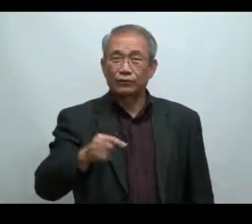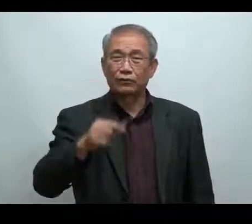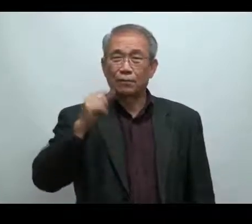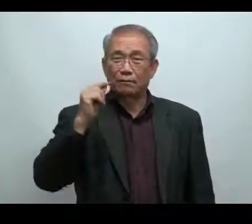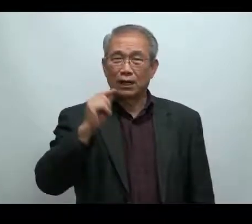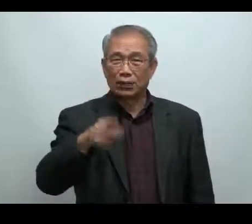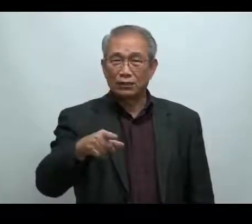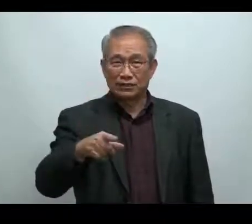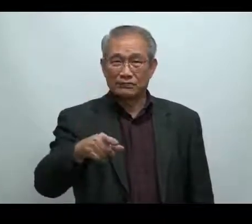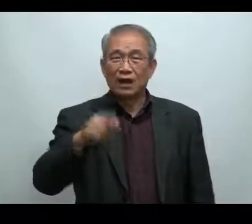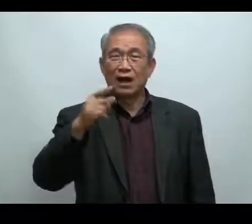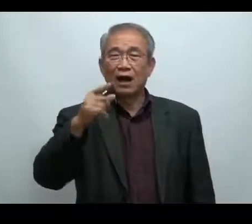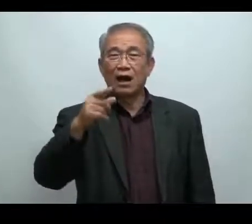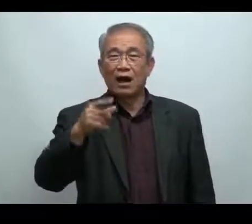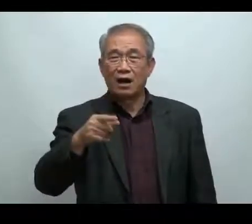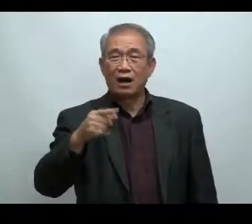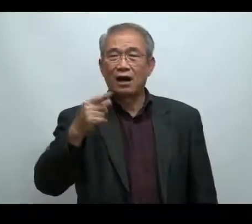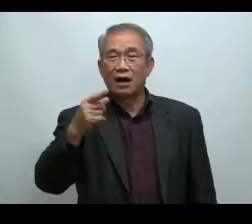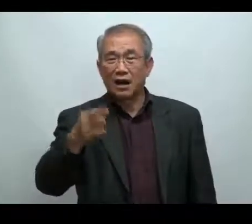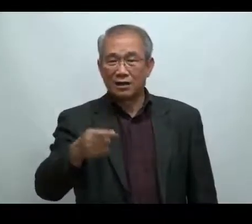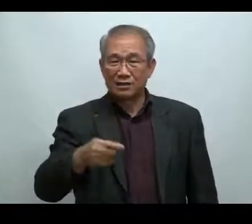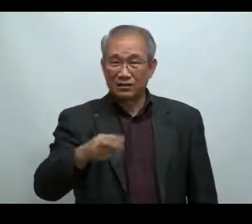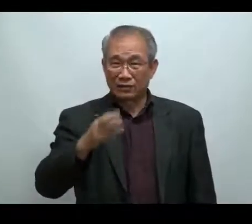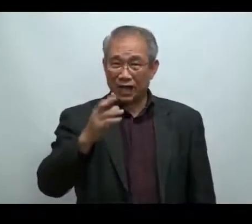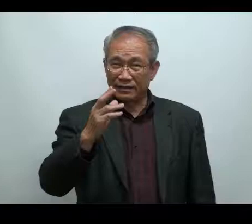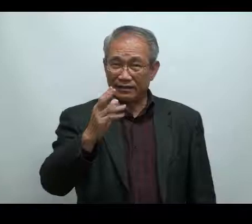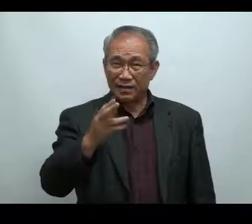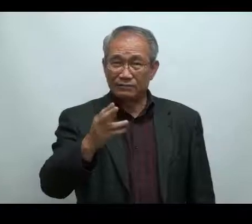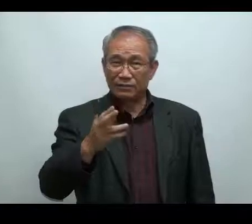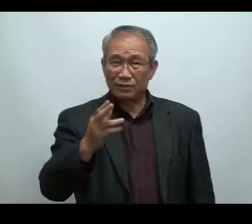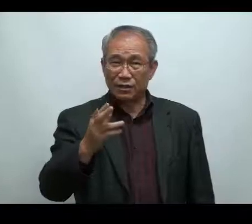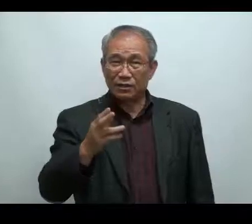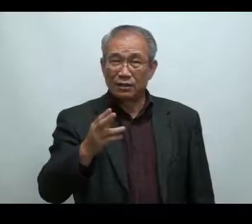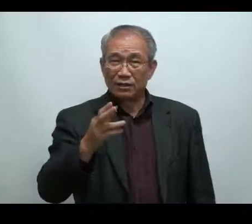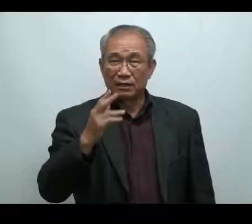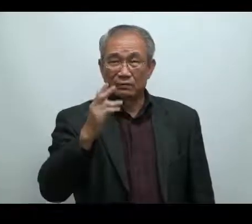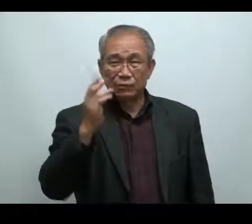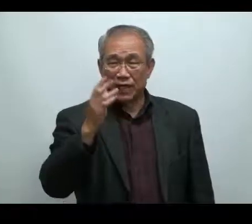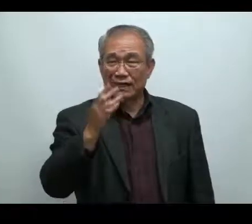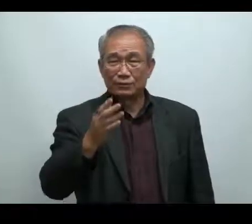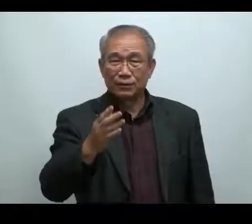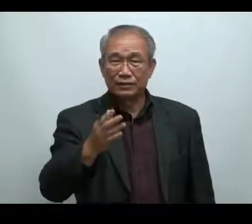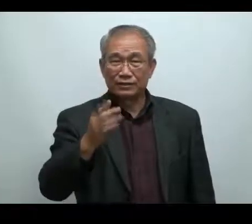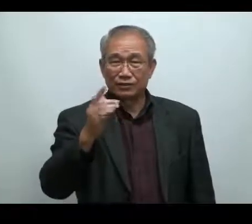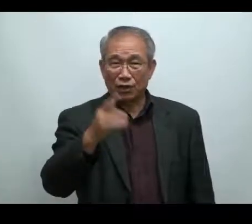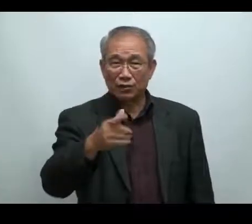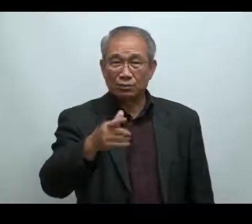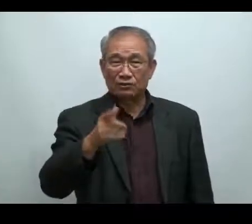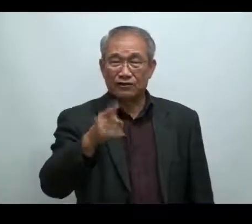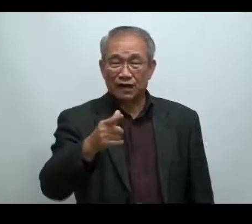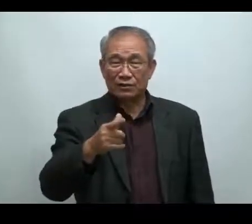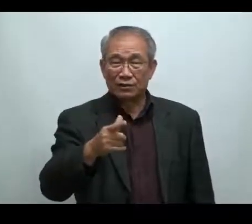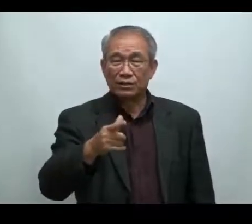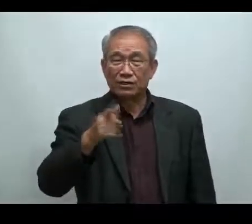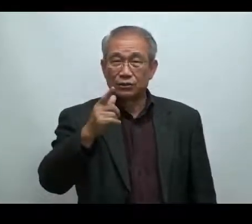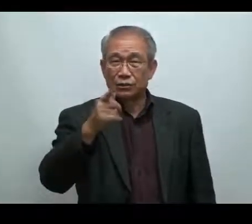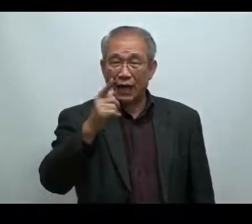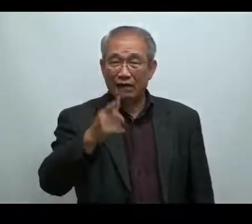vocal plosive. So anytime when you talk, use any word that starts with a vowel, you will have